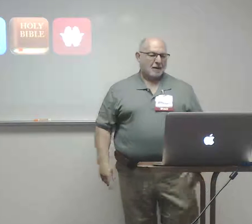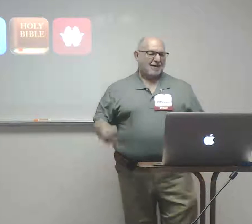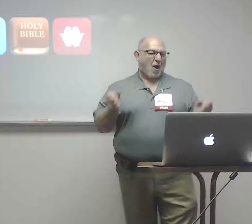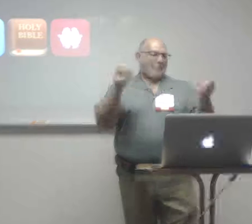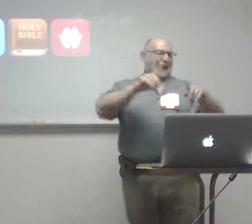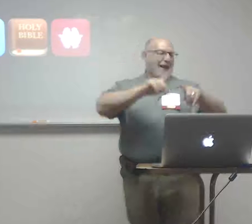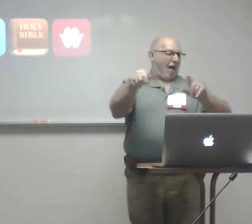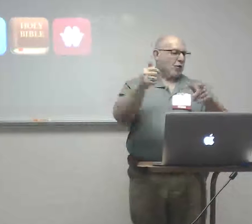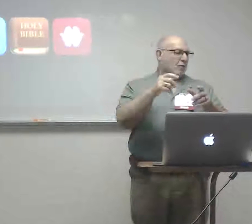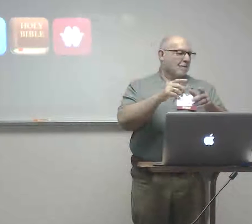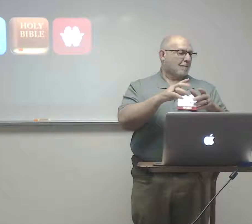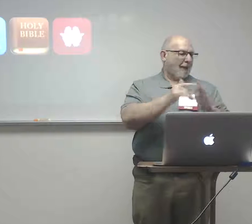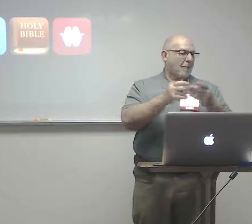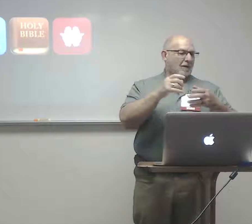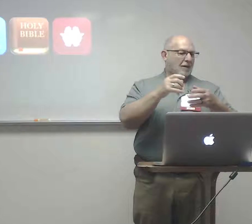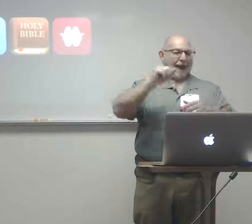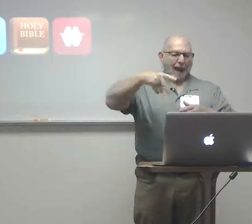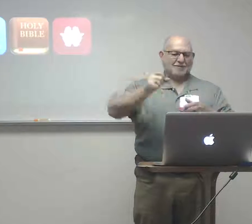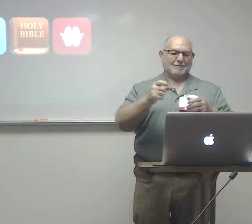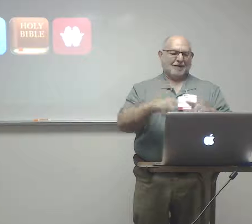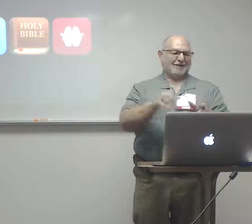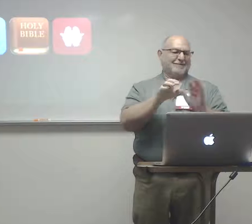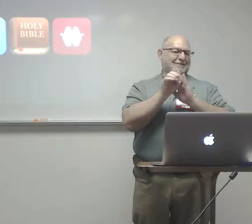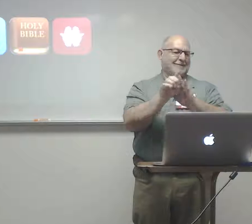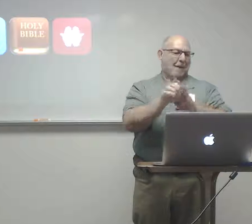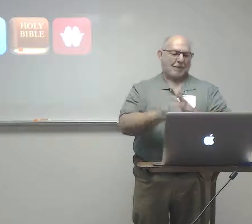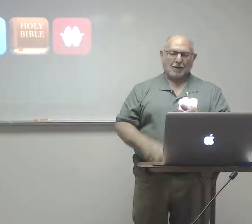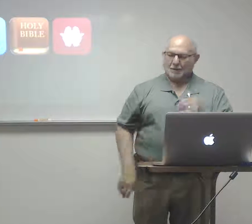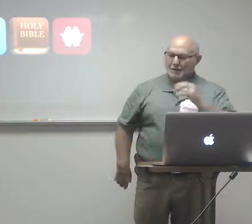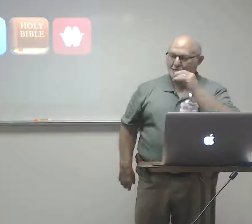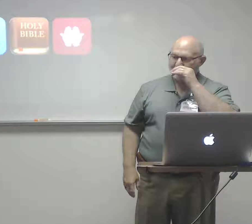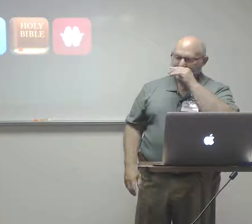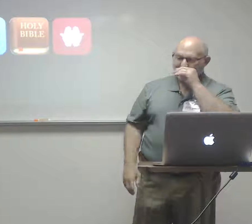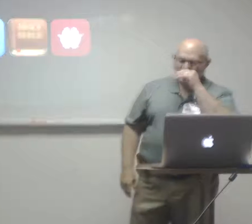There are many other Bible apps, but this is the third one.